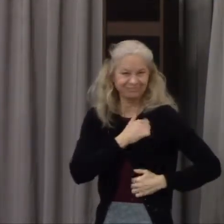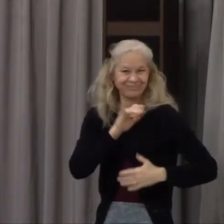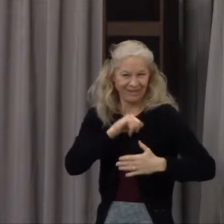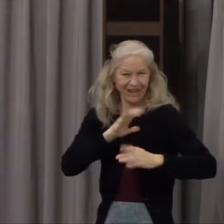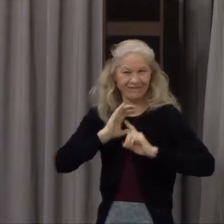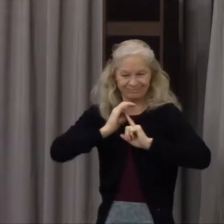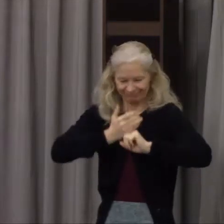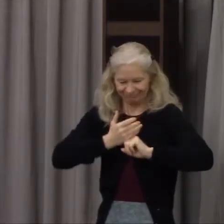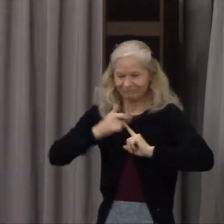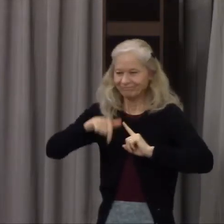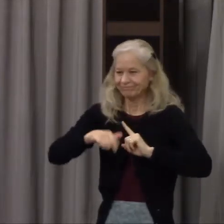There are many